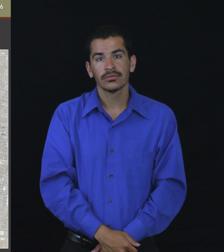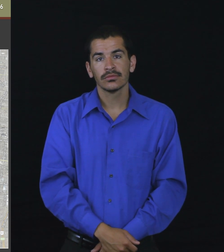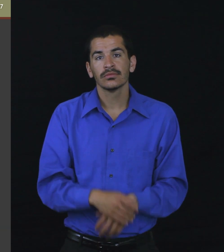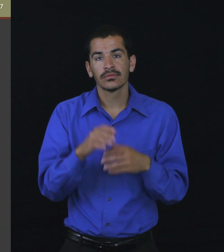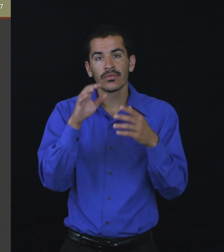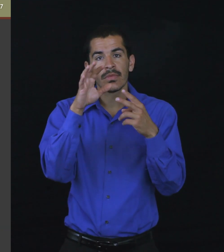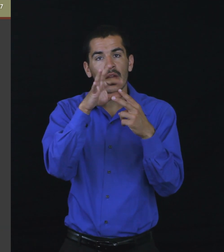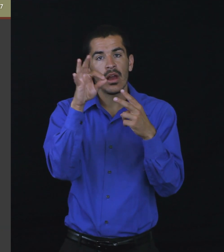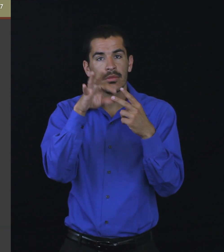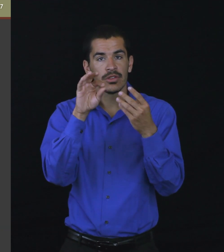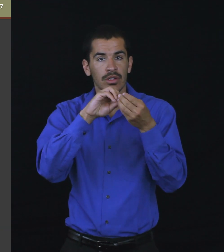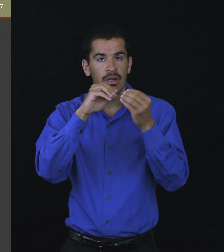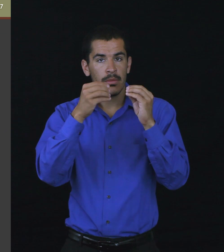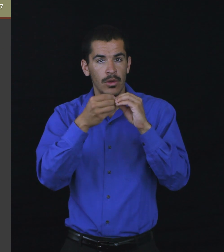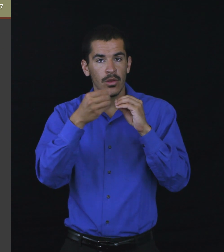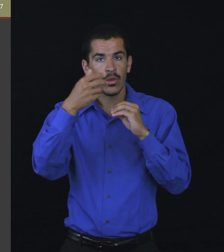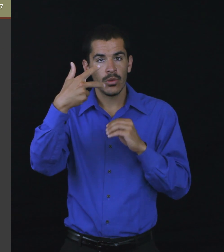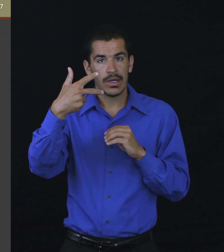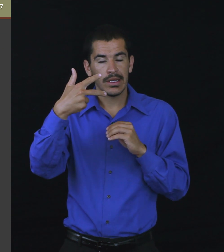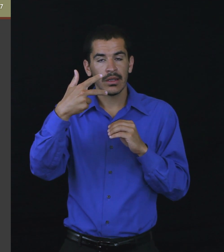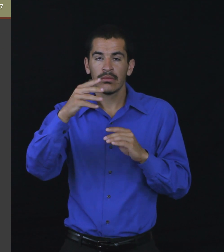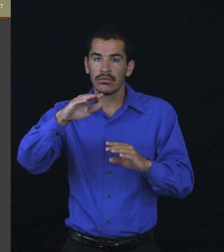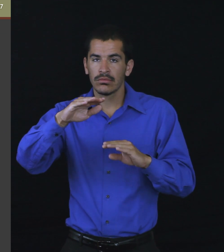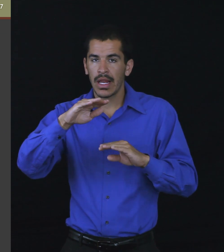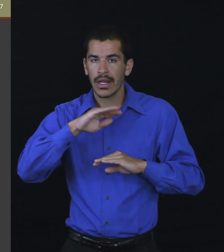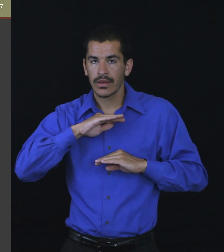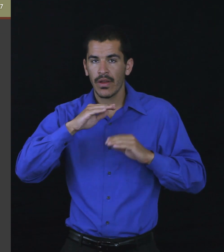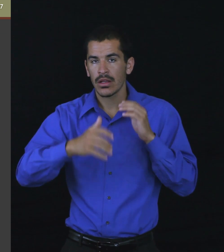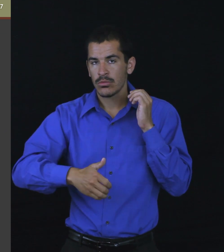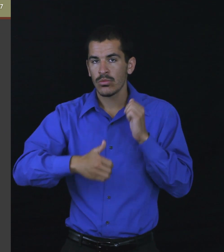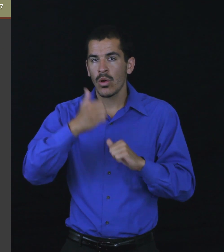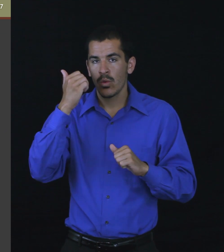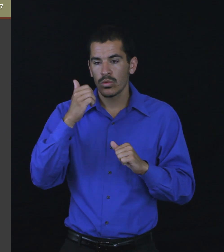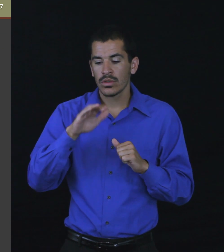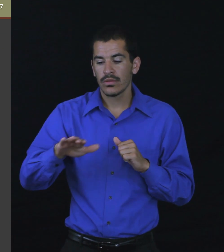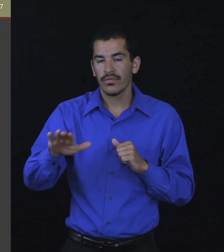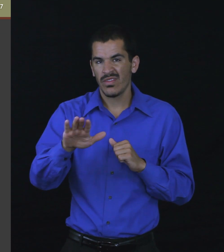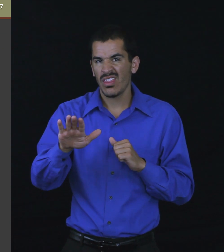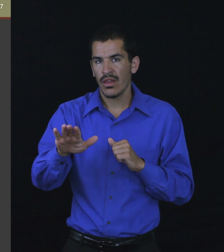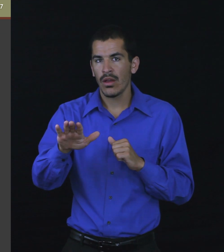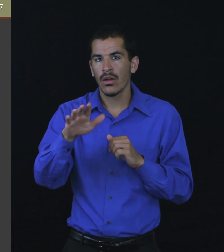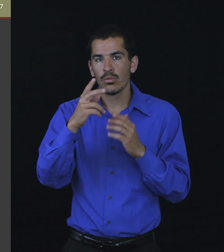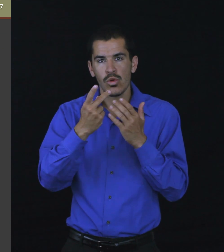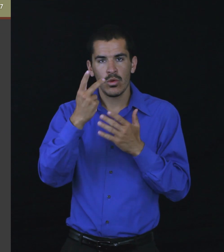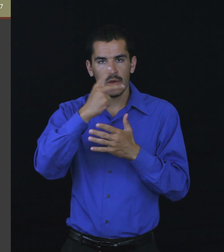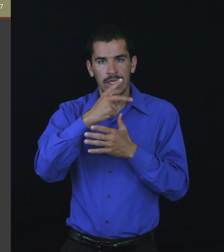Option 3 satisfies most of DCC's priorities.